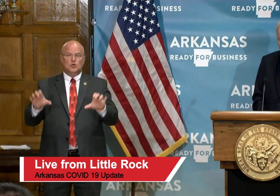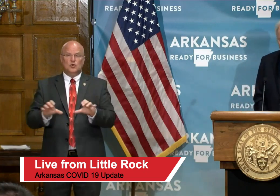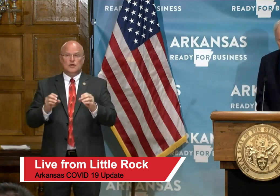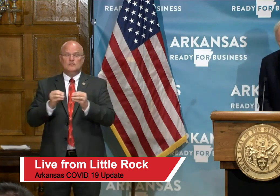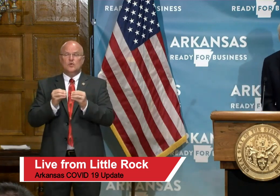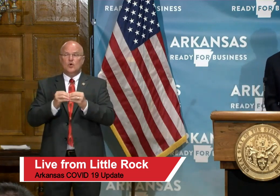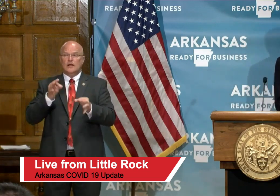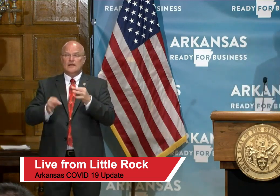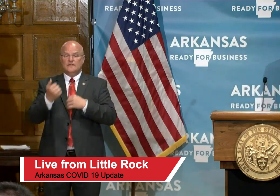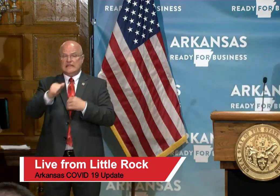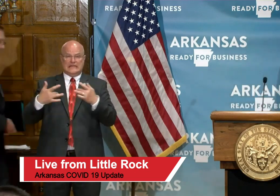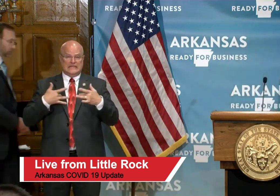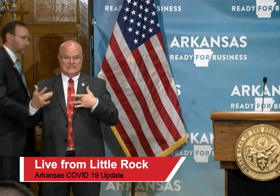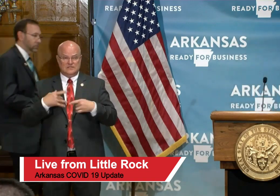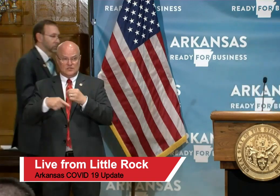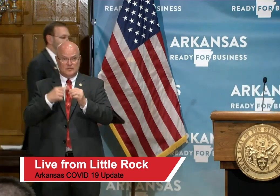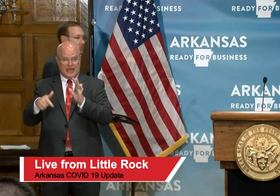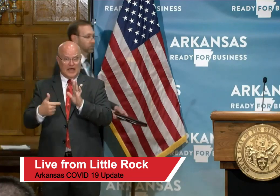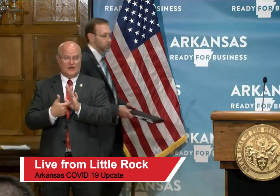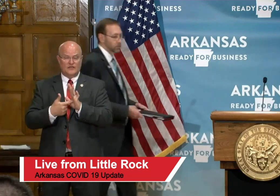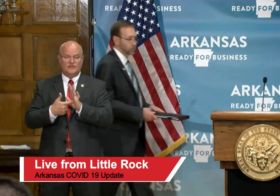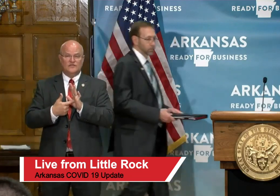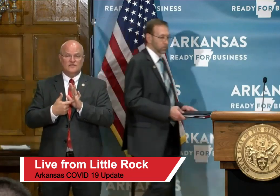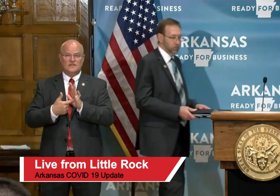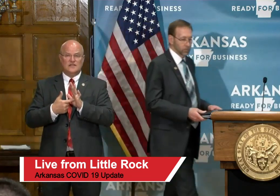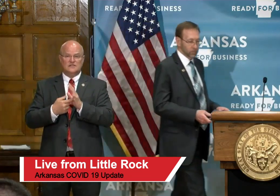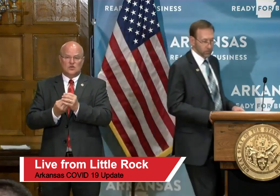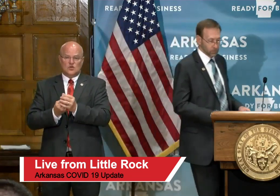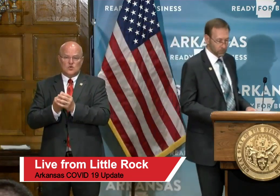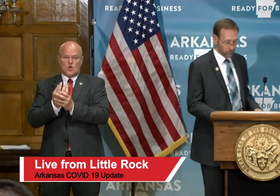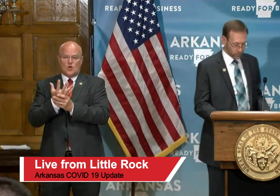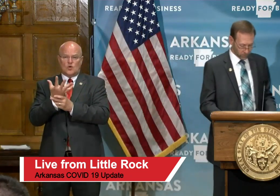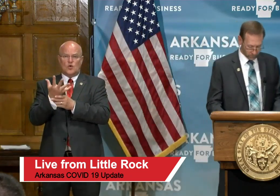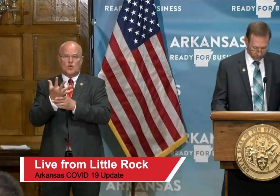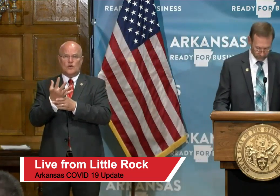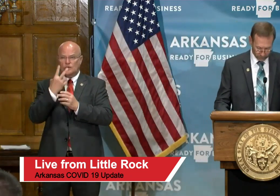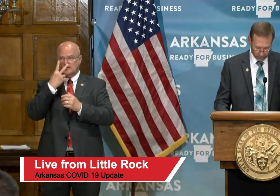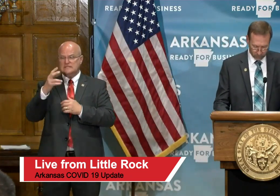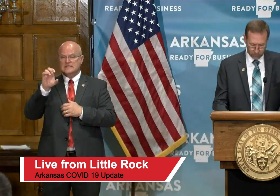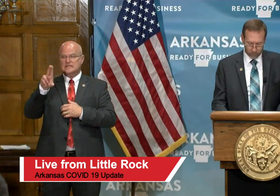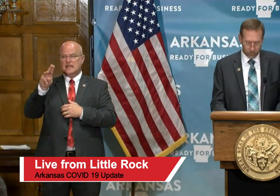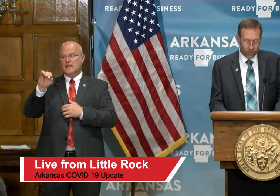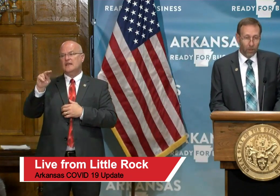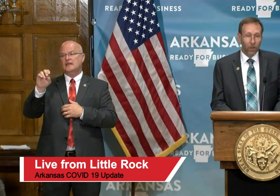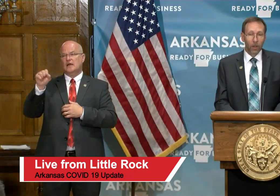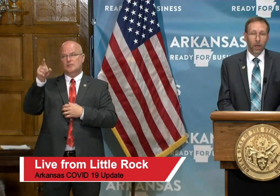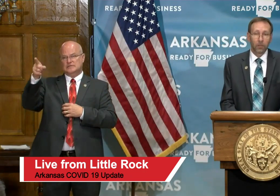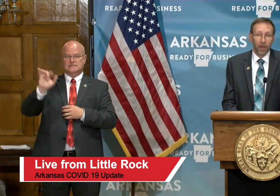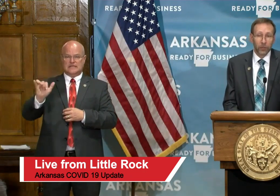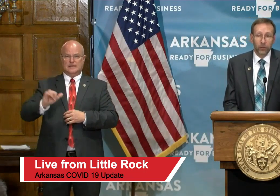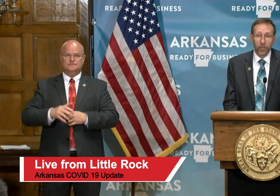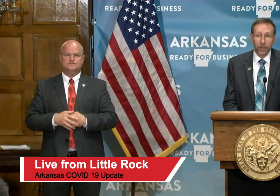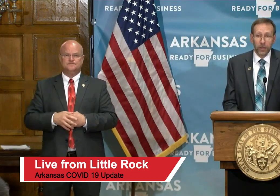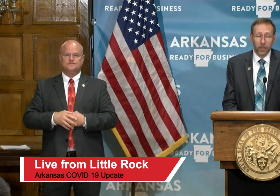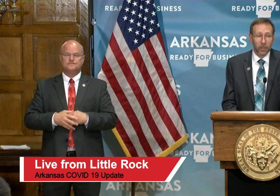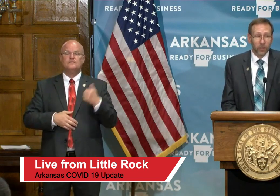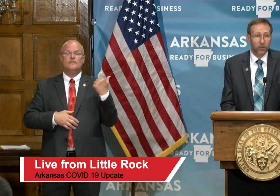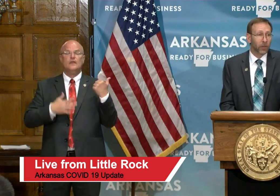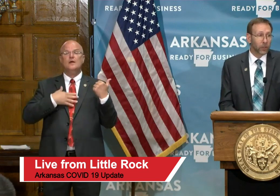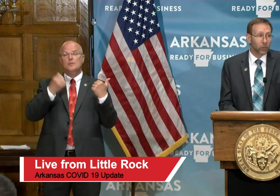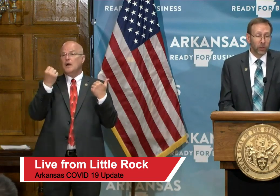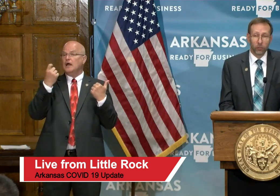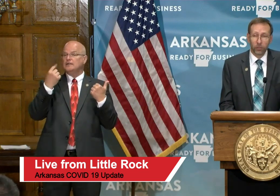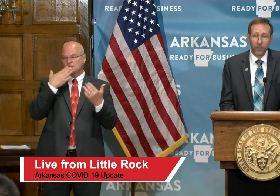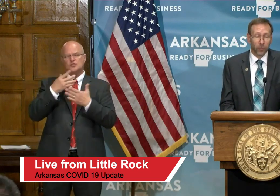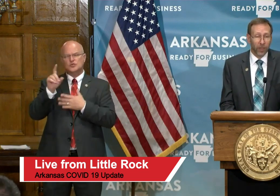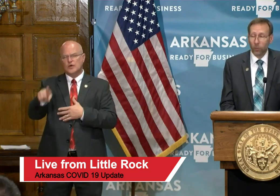and if there's any concern about this growing the way we've seen the Cummins cases. My understanding is